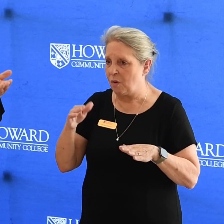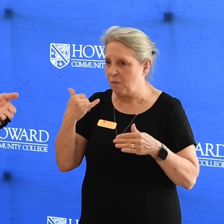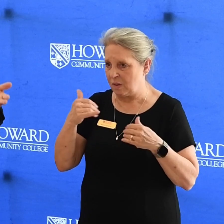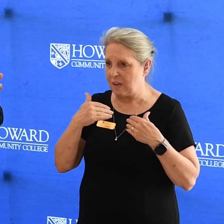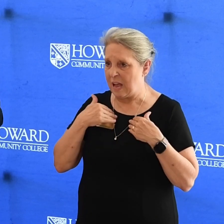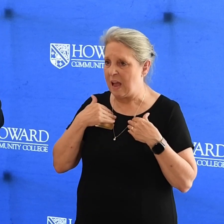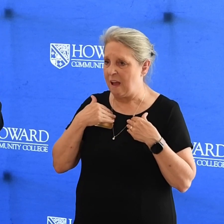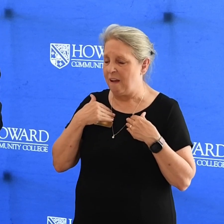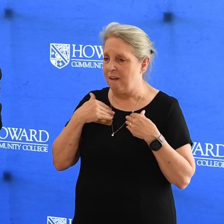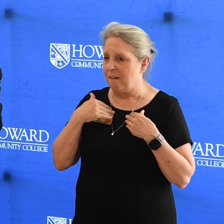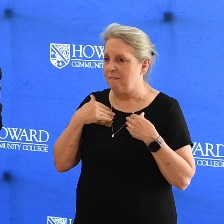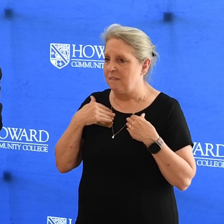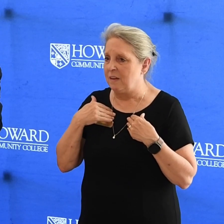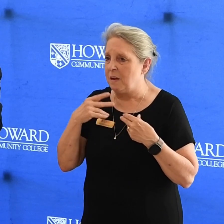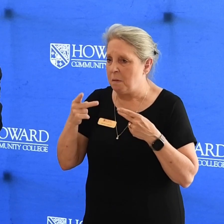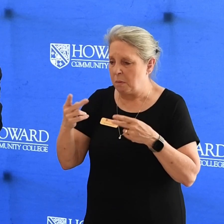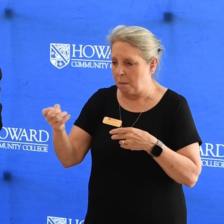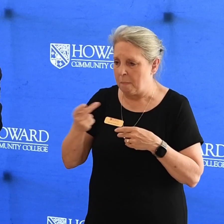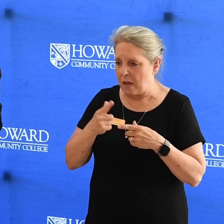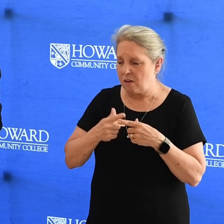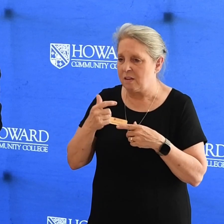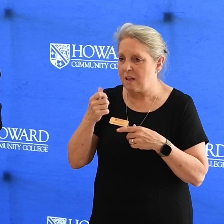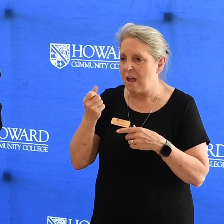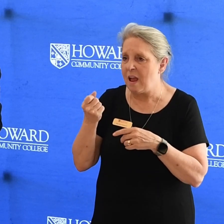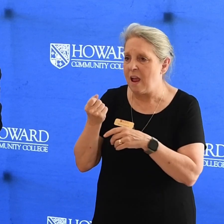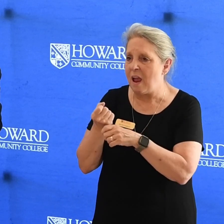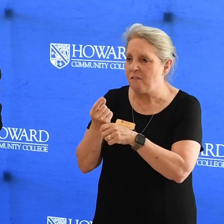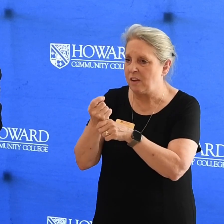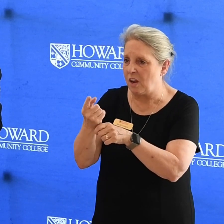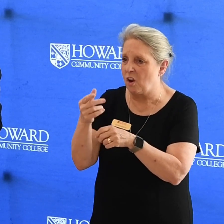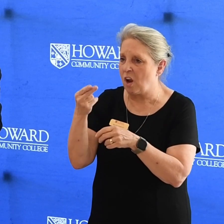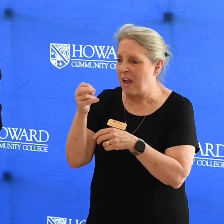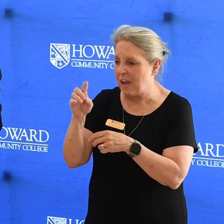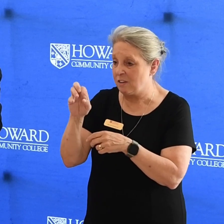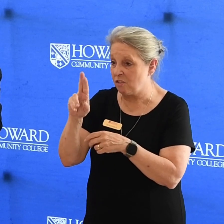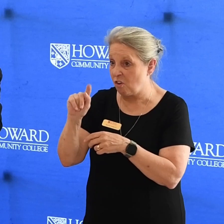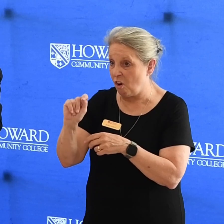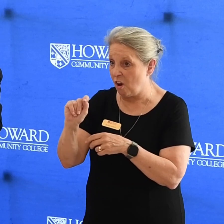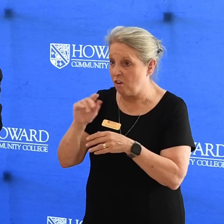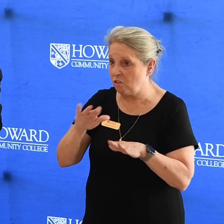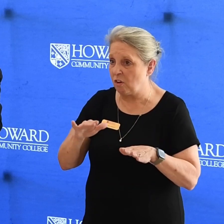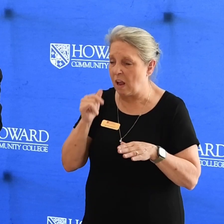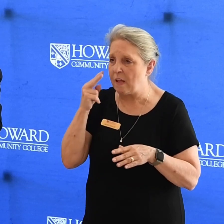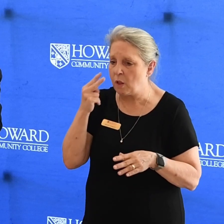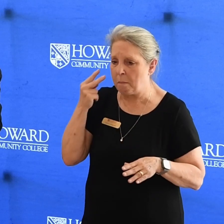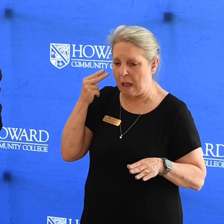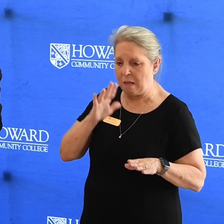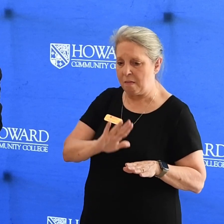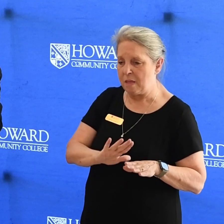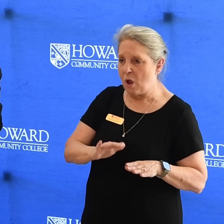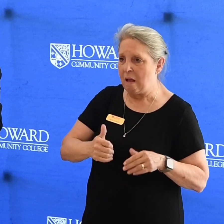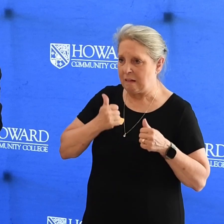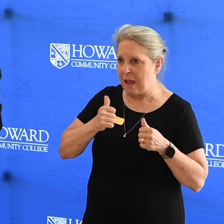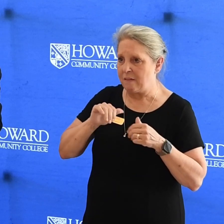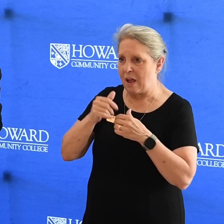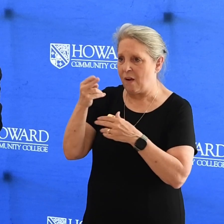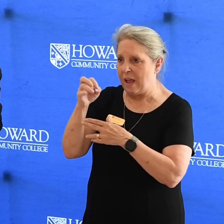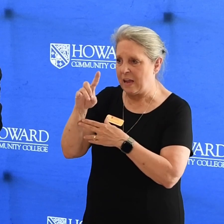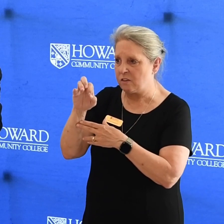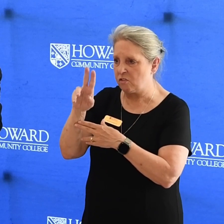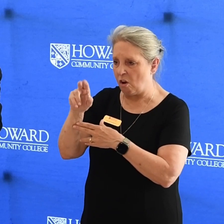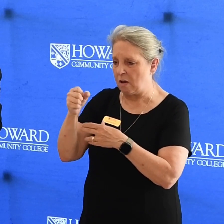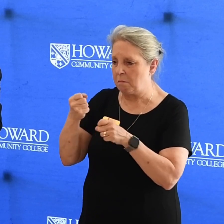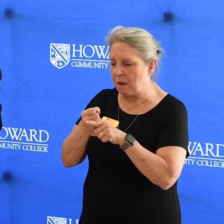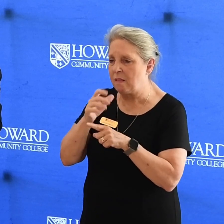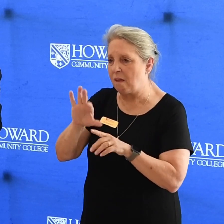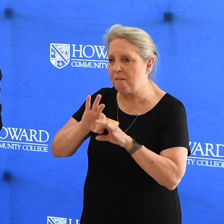that come back to us every year that were Head Start children and tell us how they were impacted, how their families were supported. And